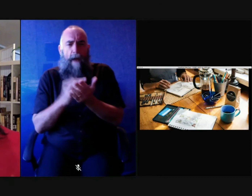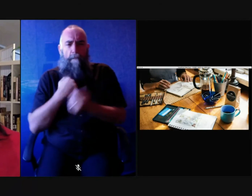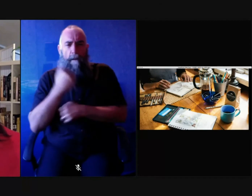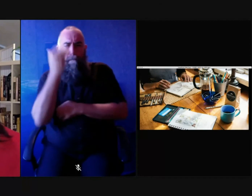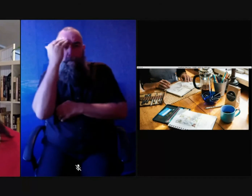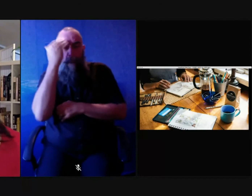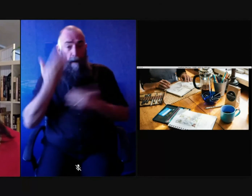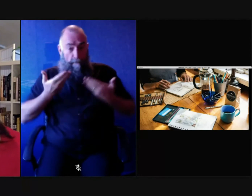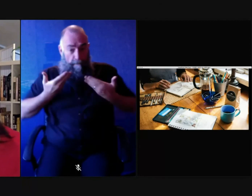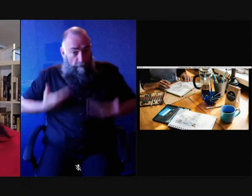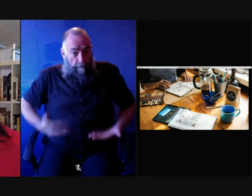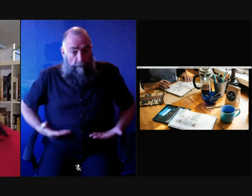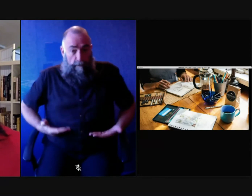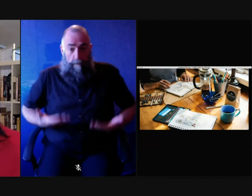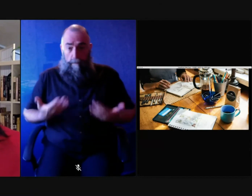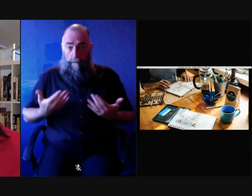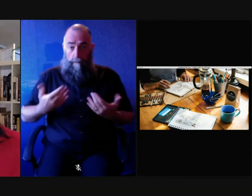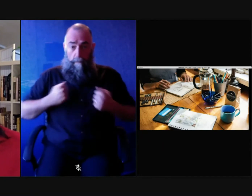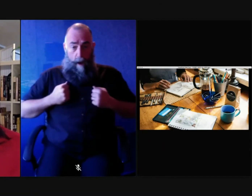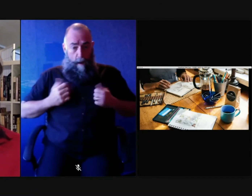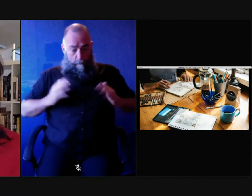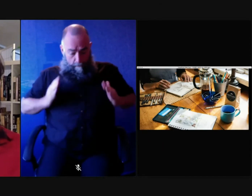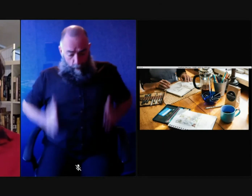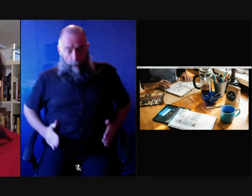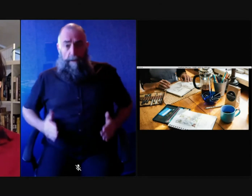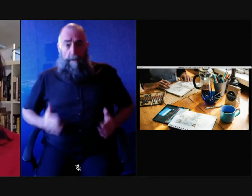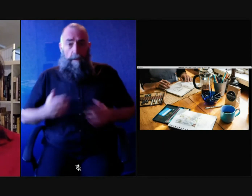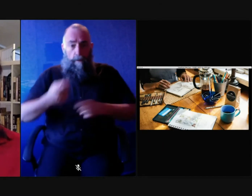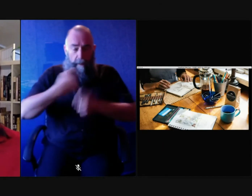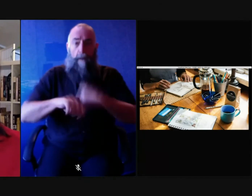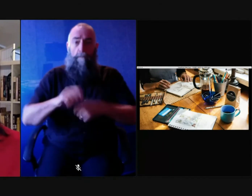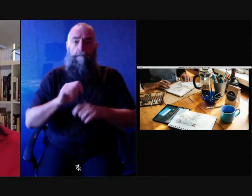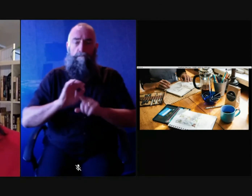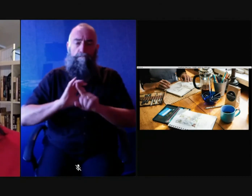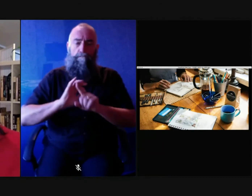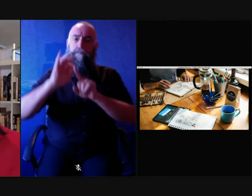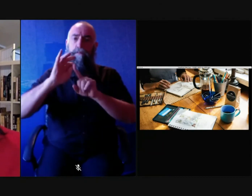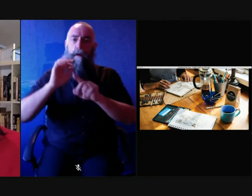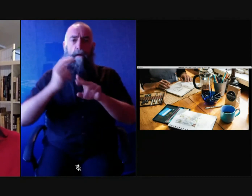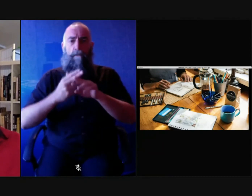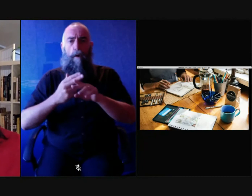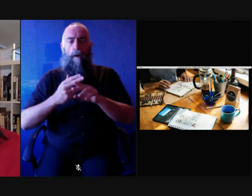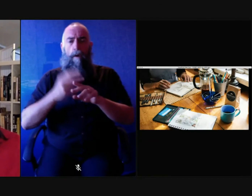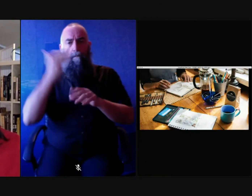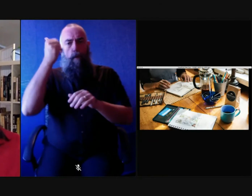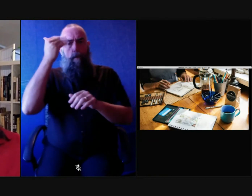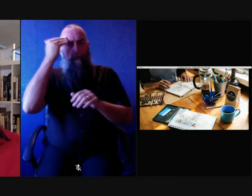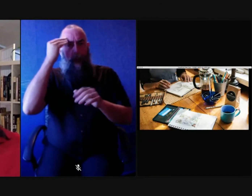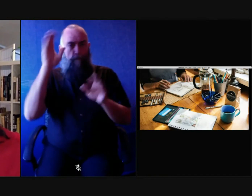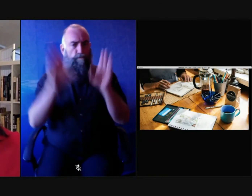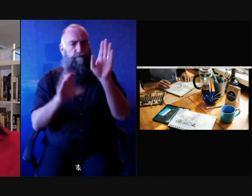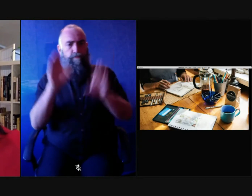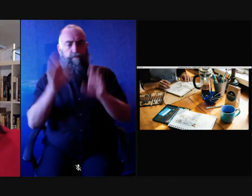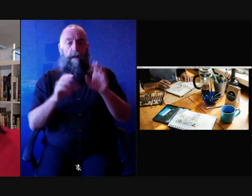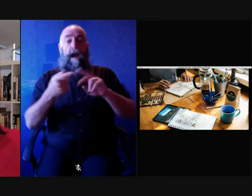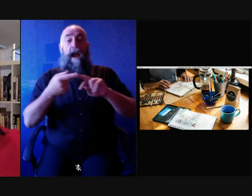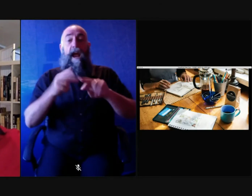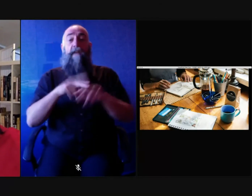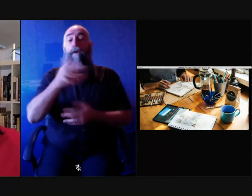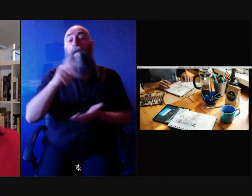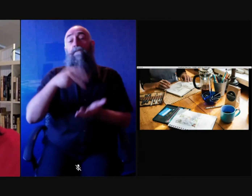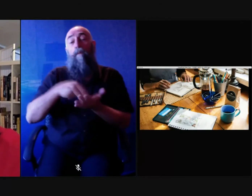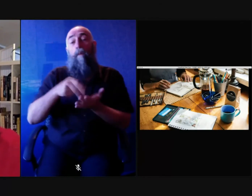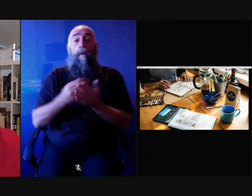physical being do you need to be in order to be creative? Do you get really good ideas when you take the dog for a